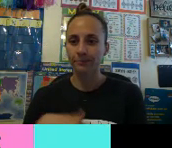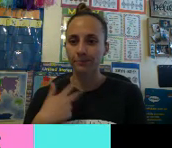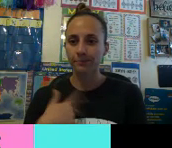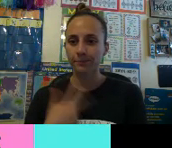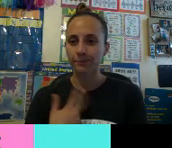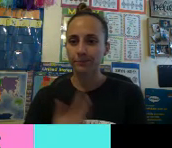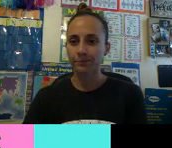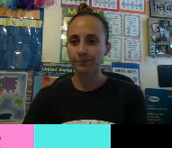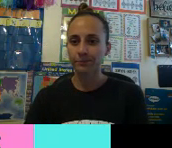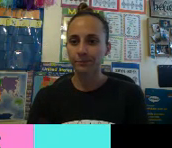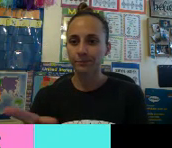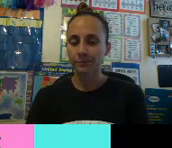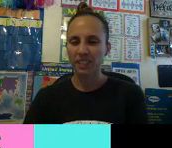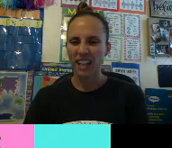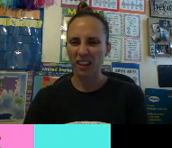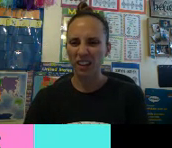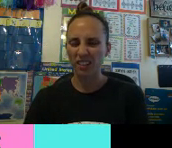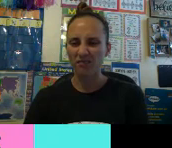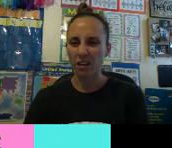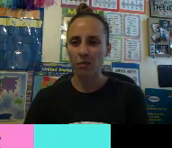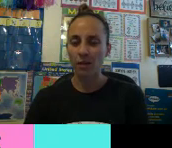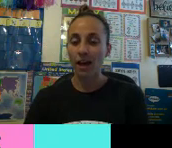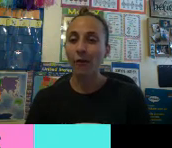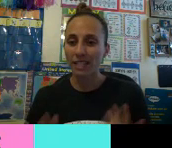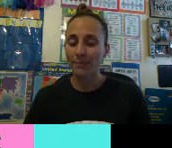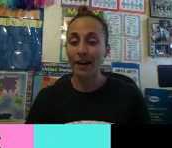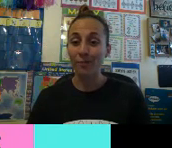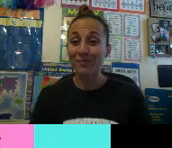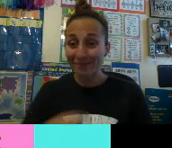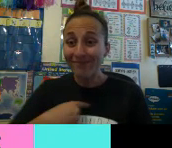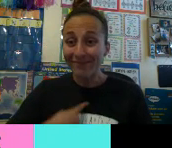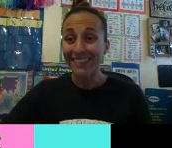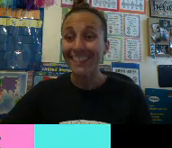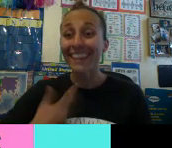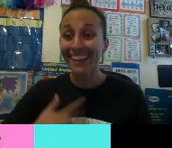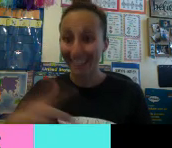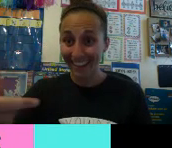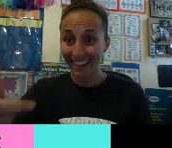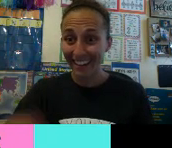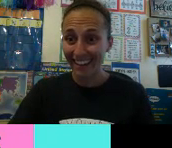does that look good? No. I want to smile.